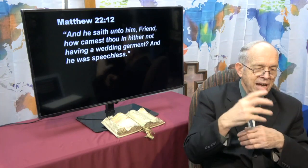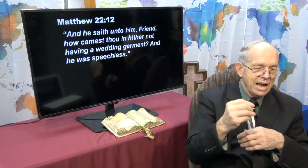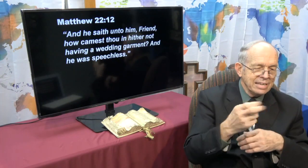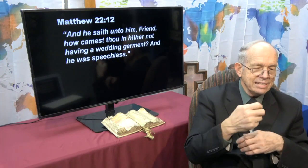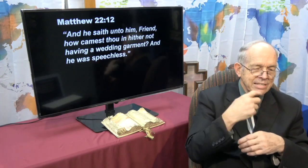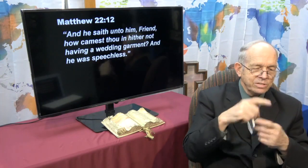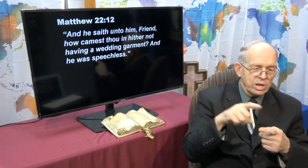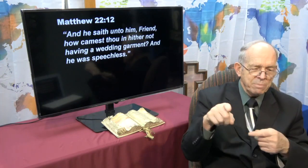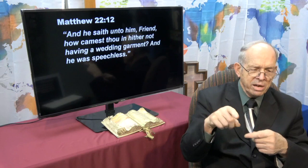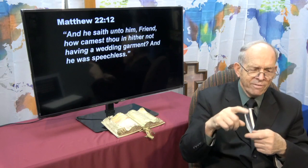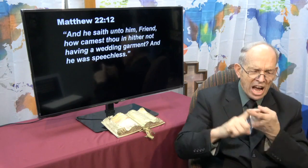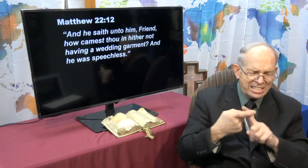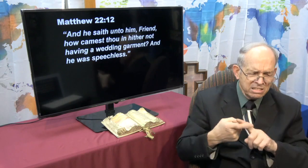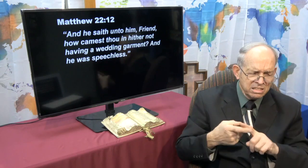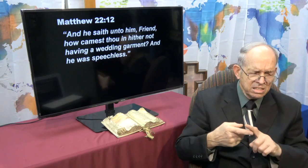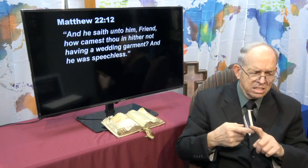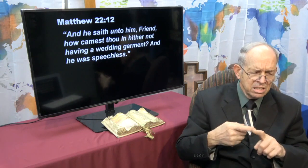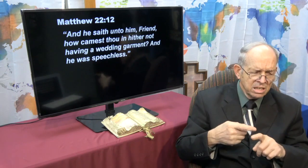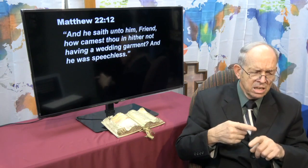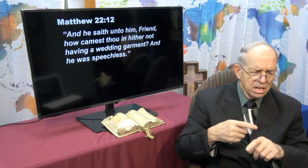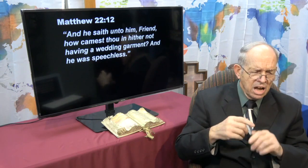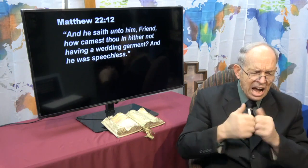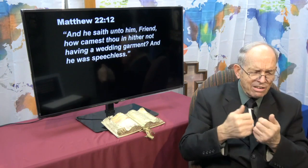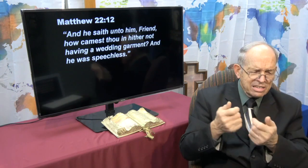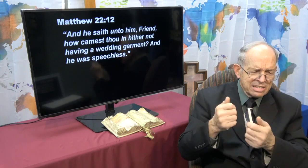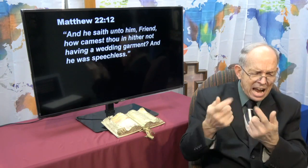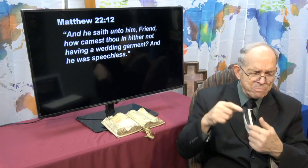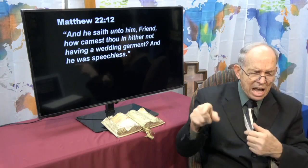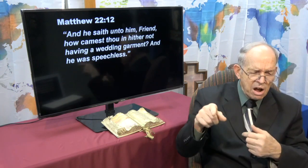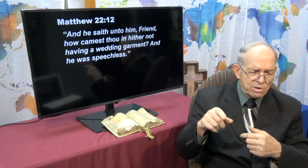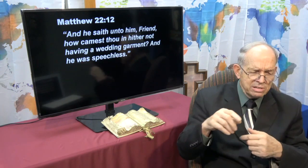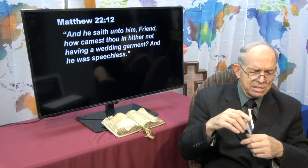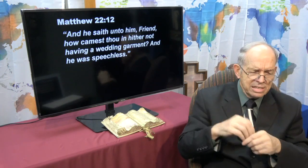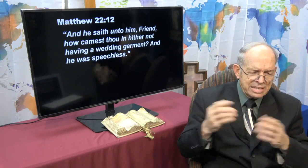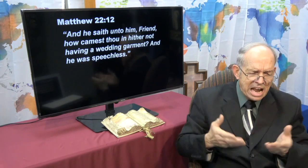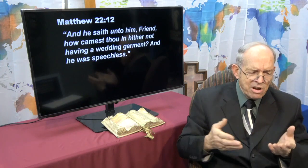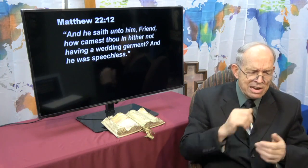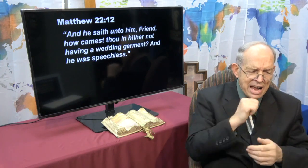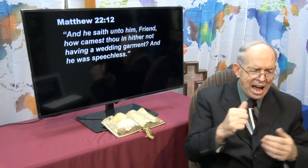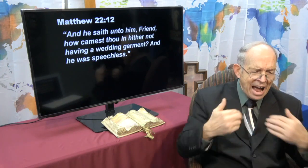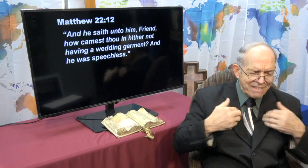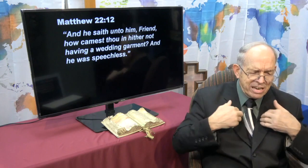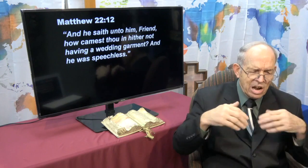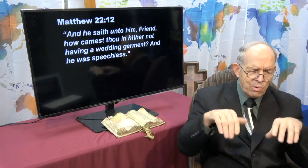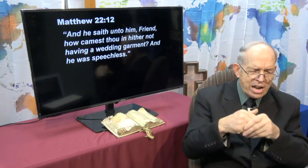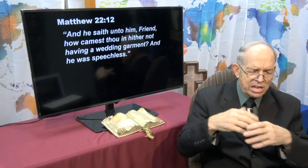And he said to him, then I came down in here, a heavy, ready